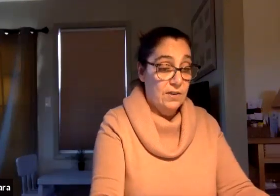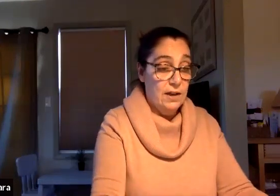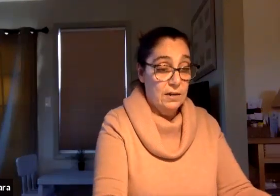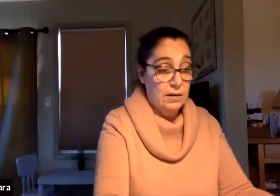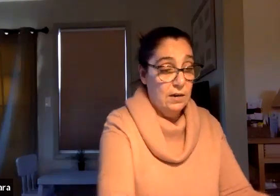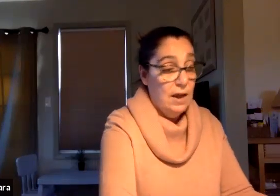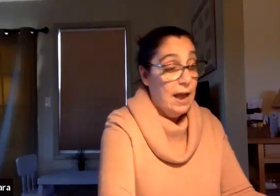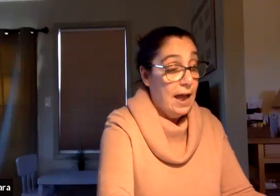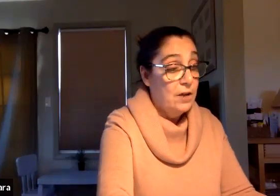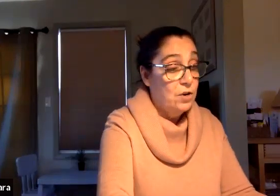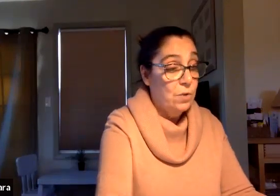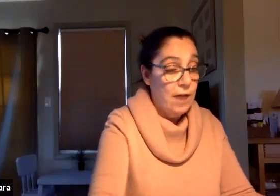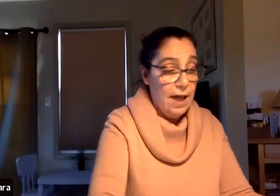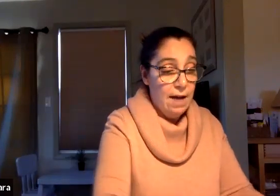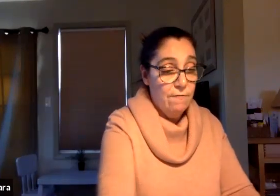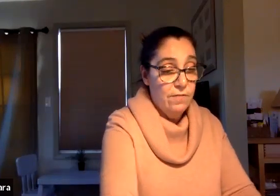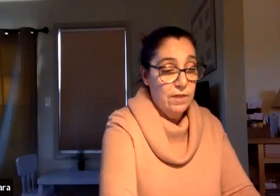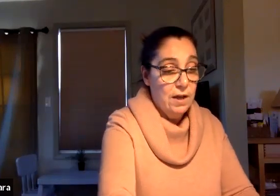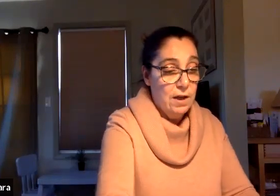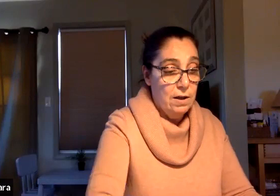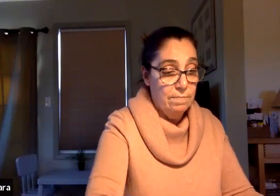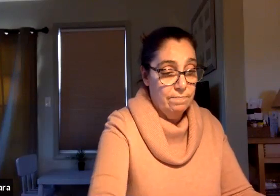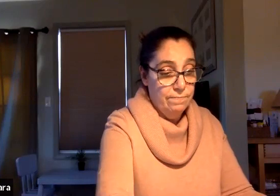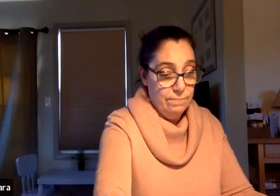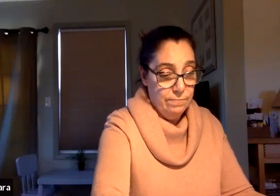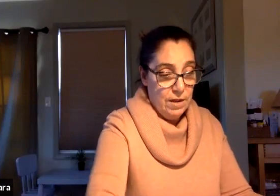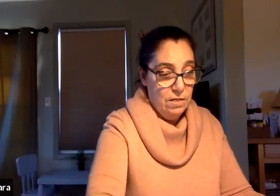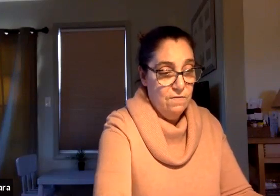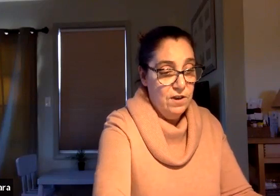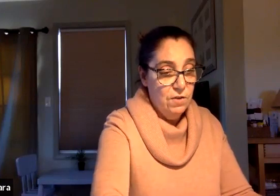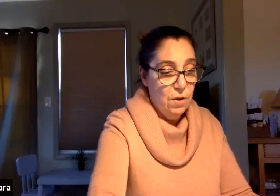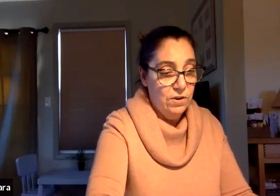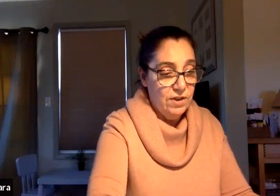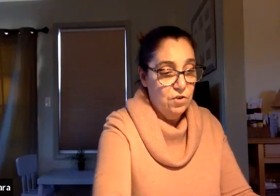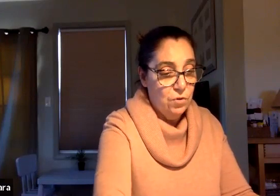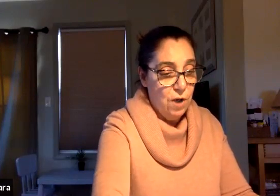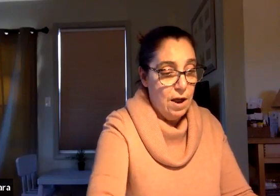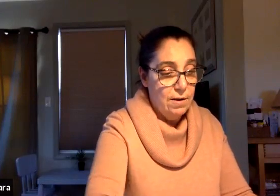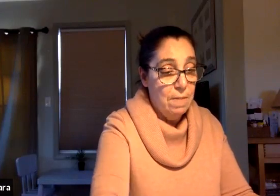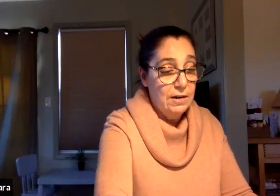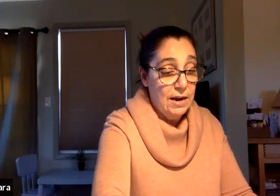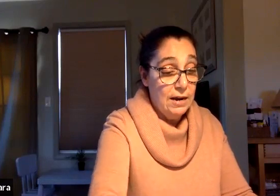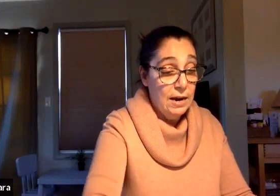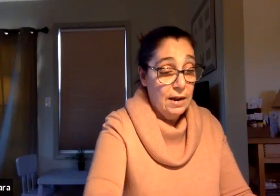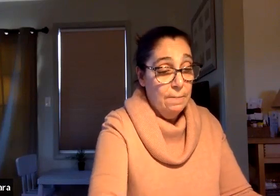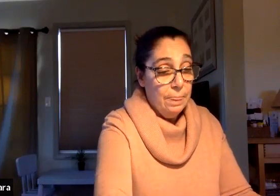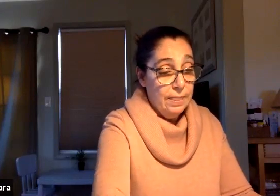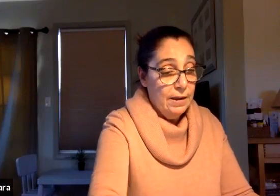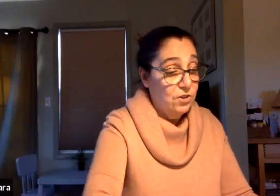sent, and you will have the video that we send you on Monday. It's just